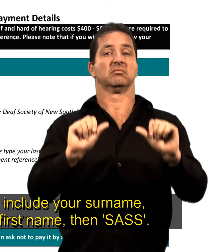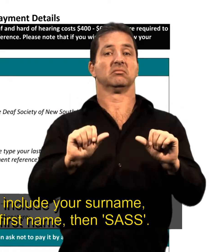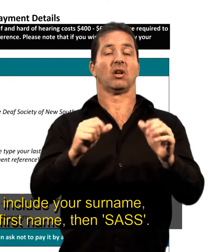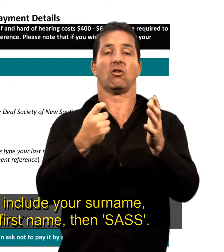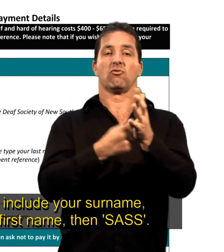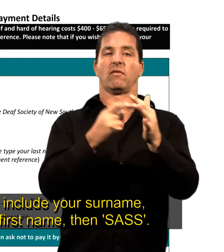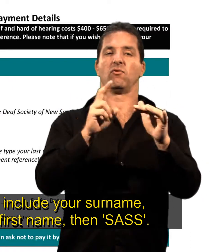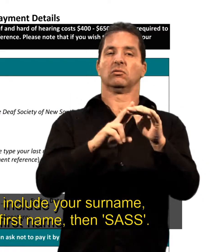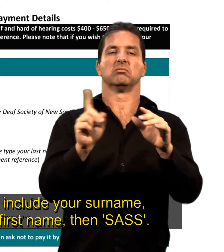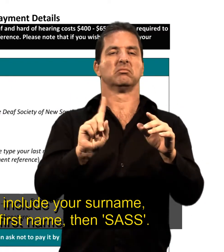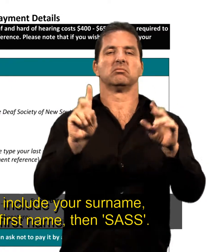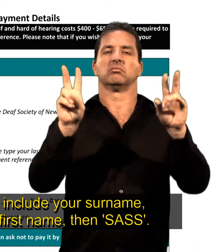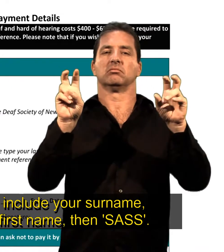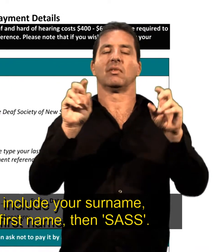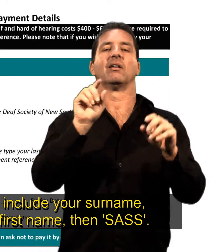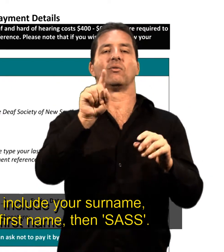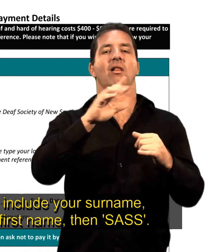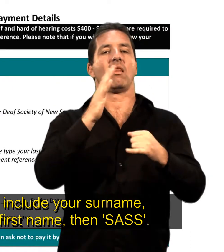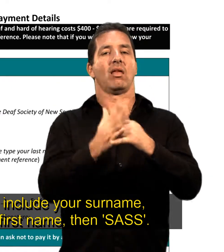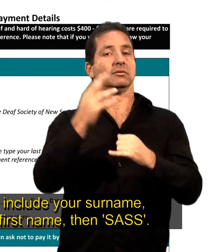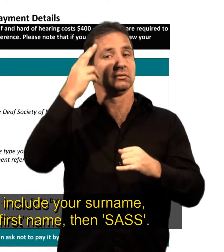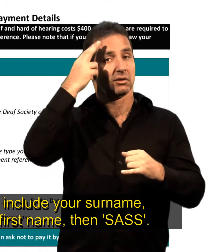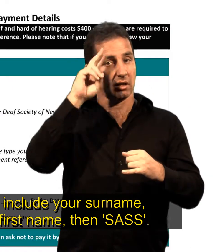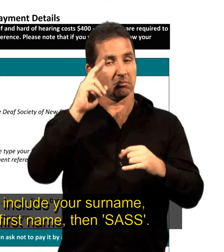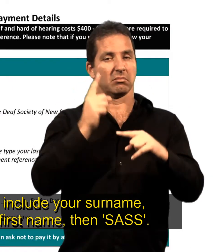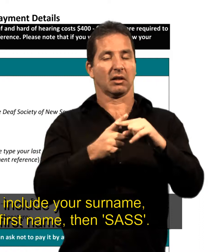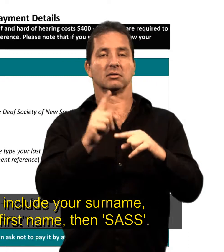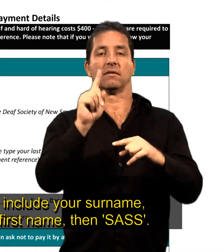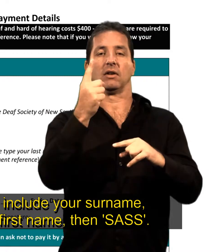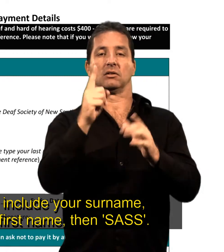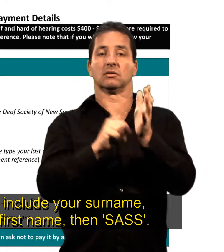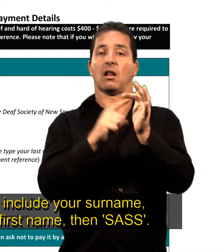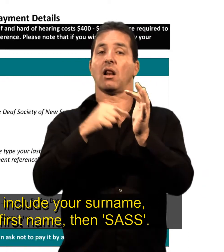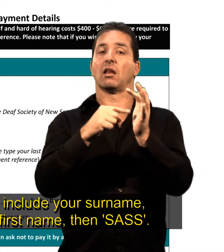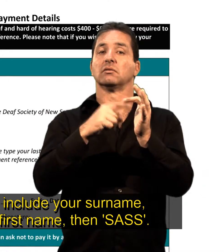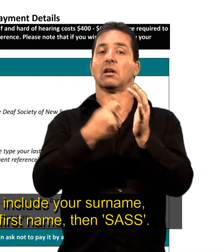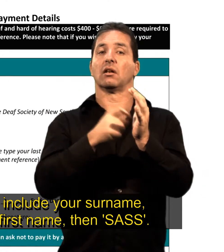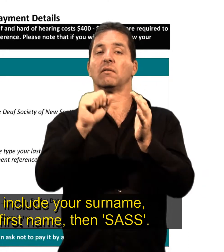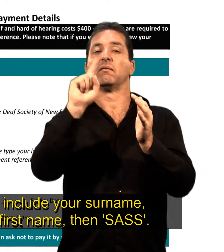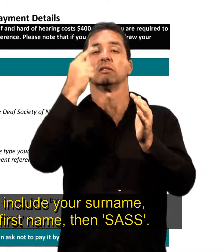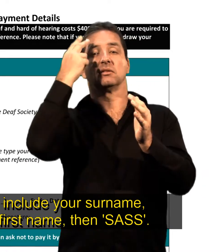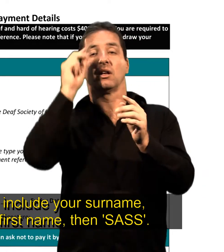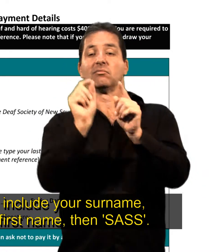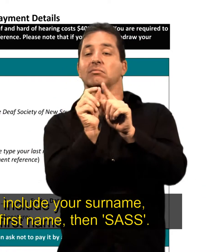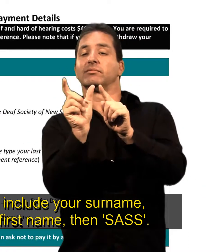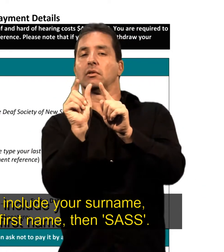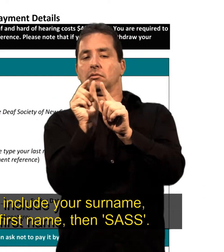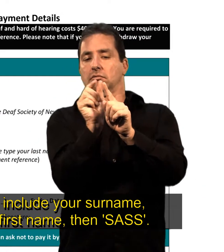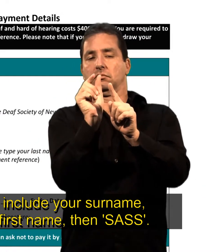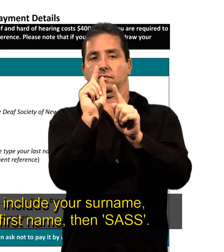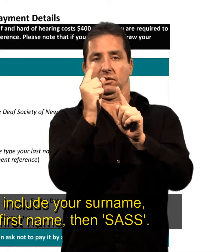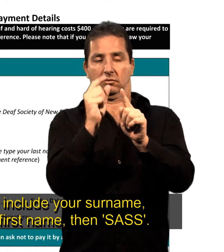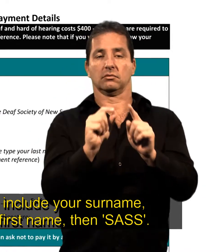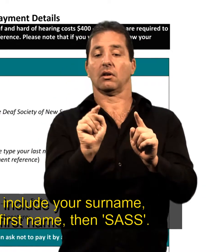The reference should include your surname, the first letter of your last name, then SASS.